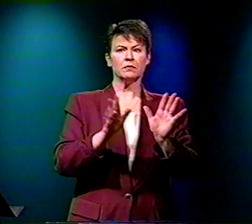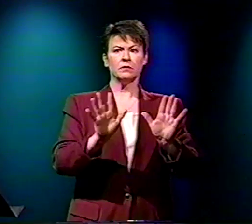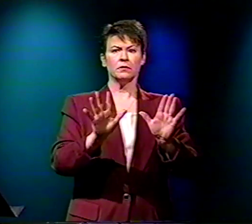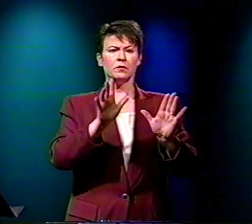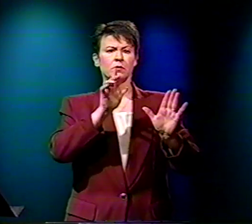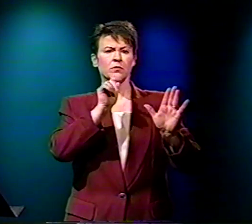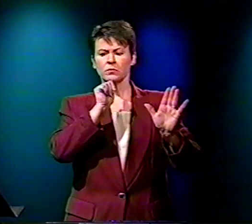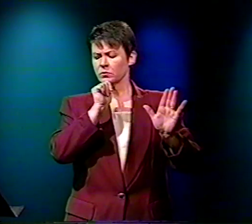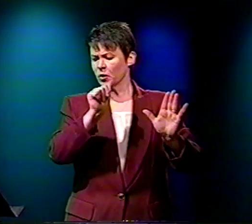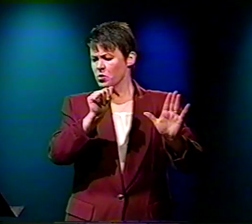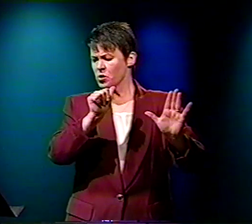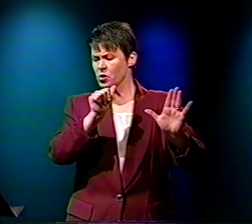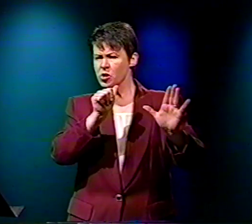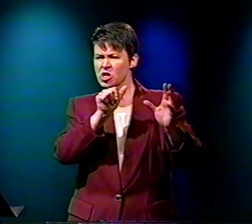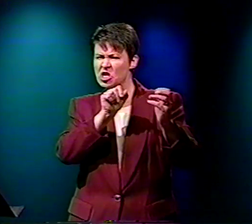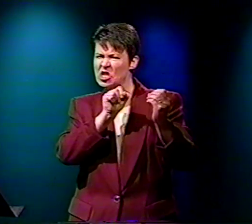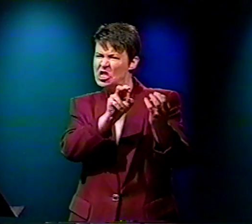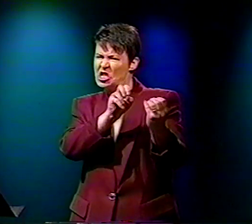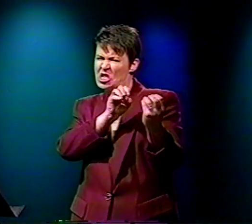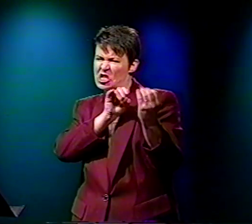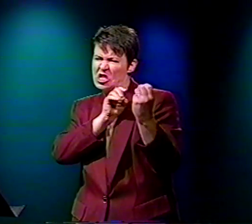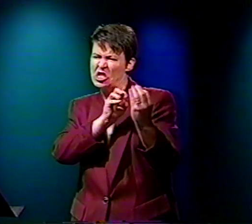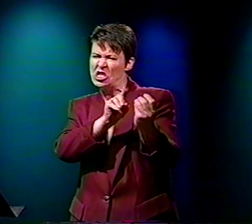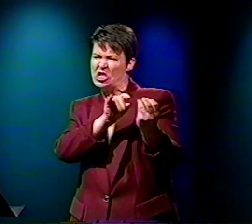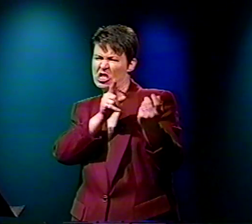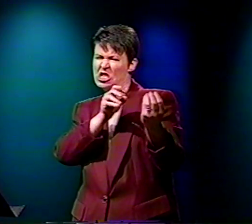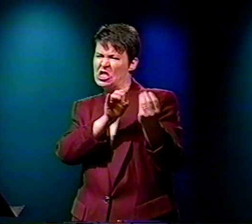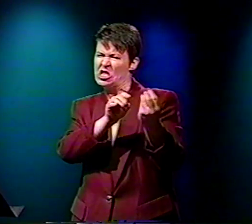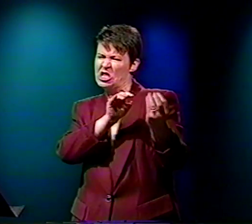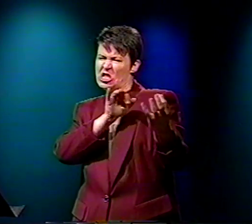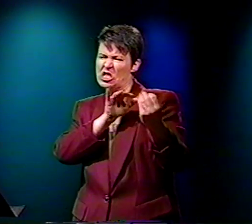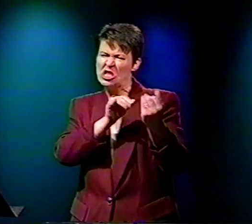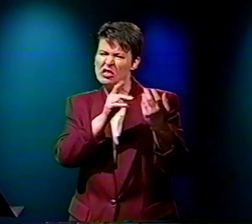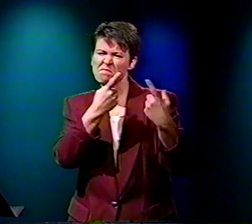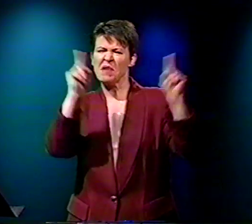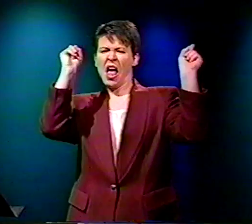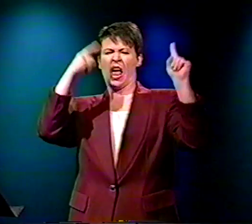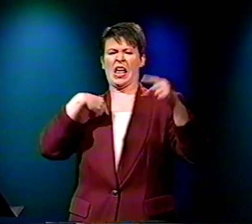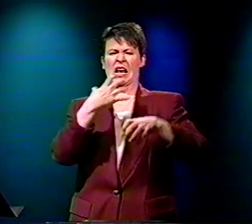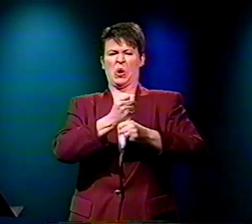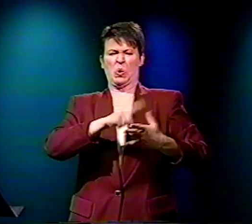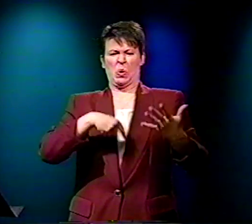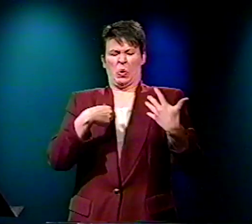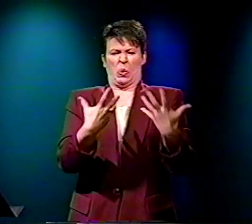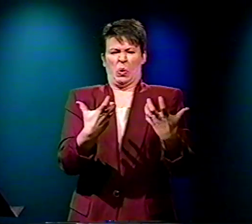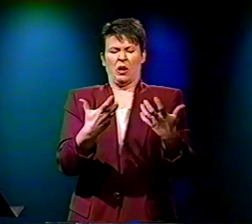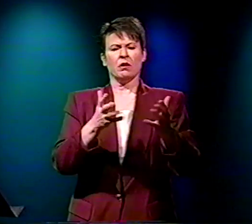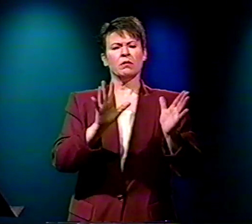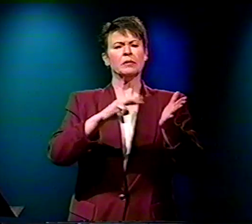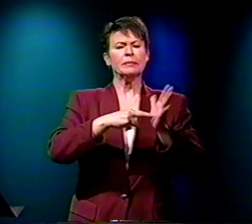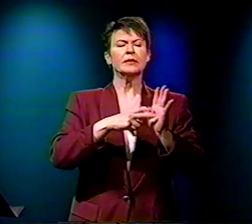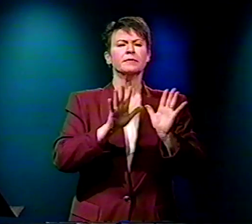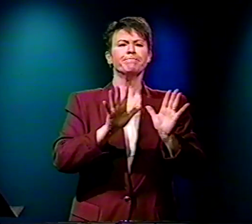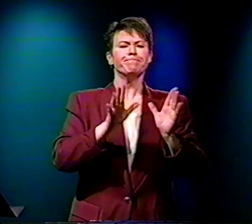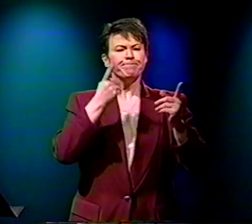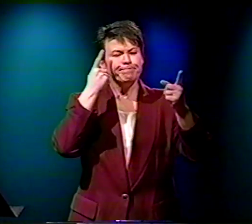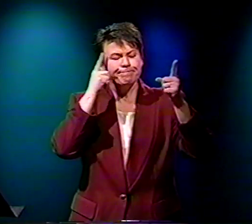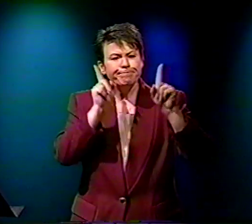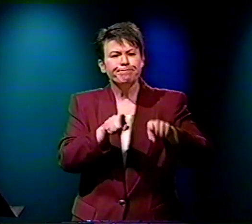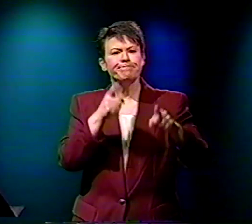And that means that there is not this constant struggle in order to fight to get what they want, but rather